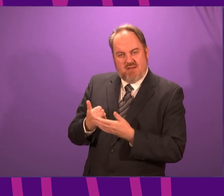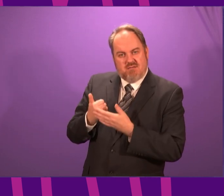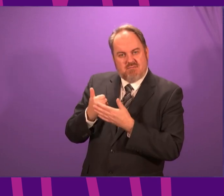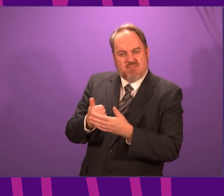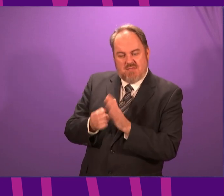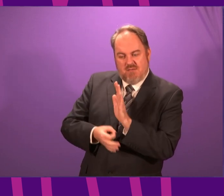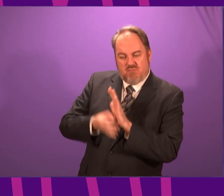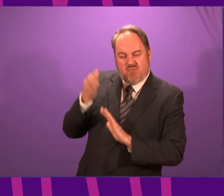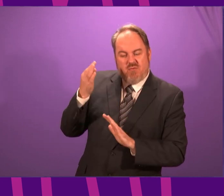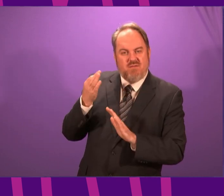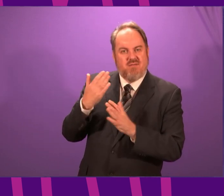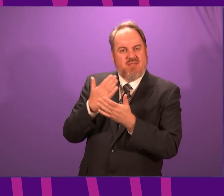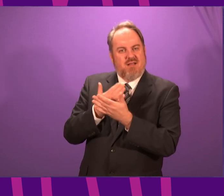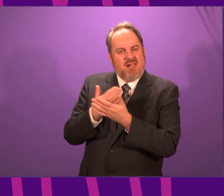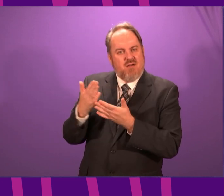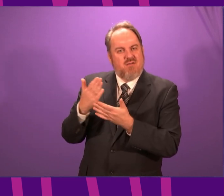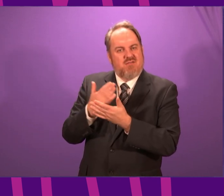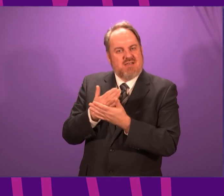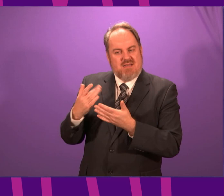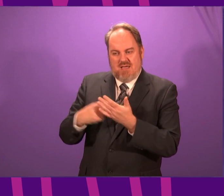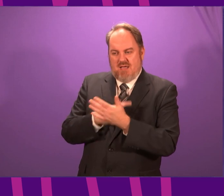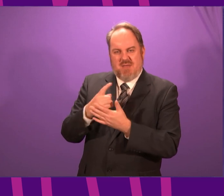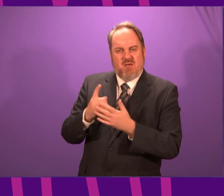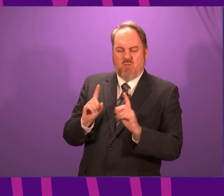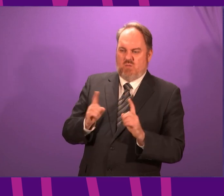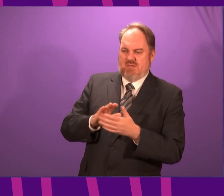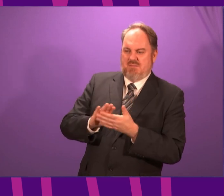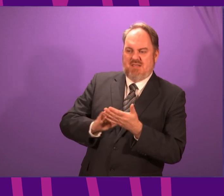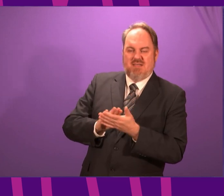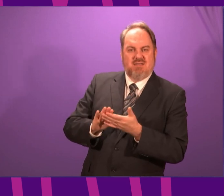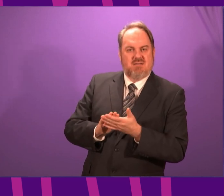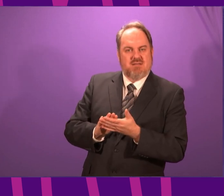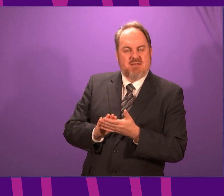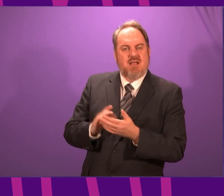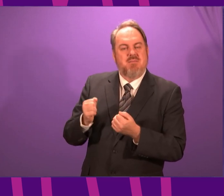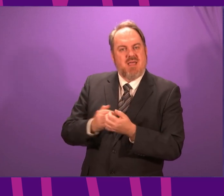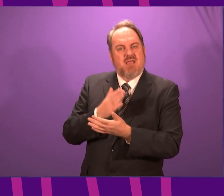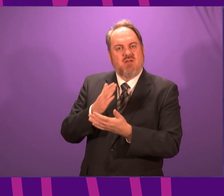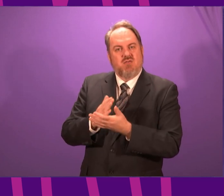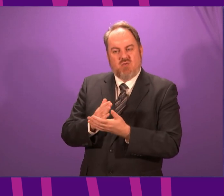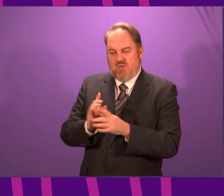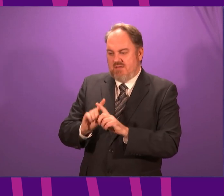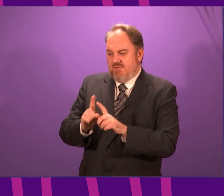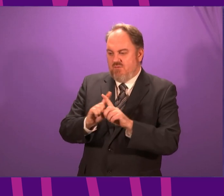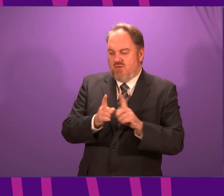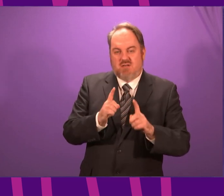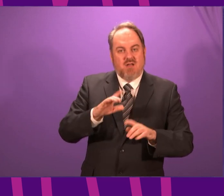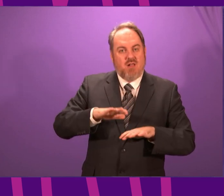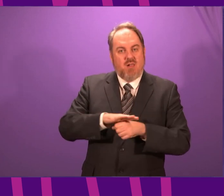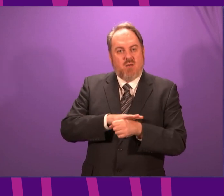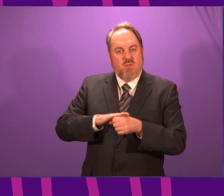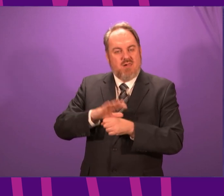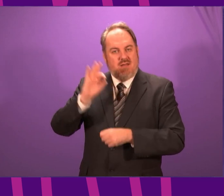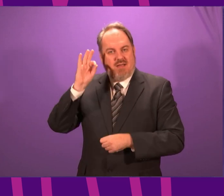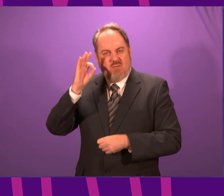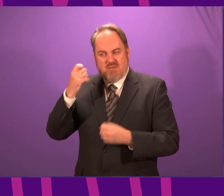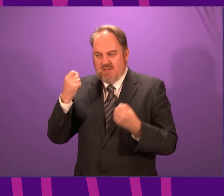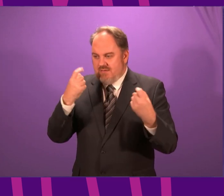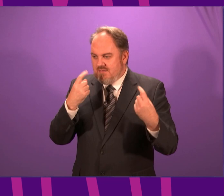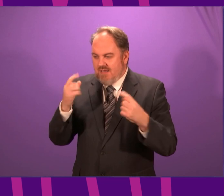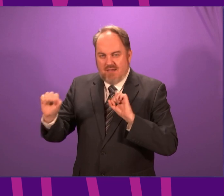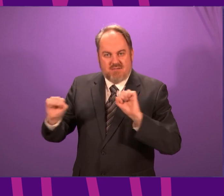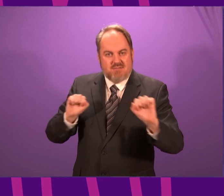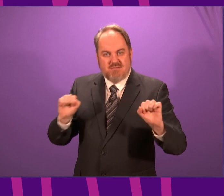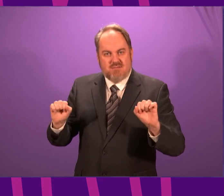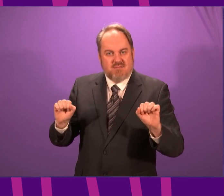clarity both within local, local authority areas and between local authorities. And another of our key asks is for real thought